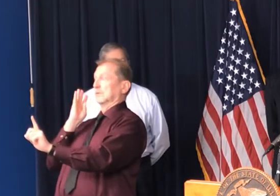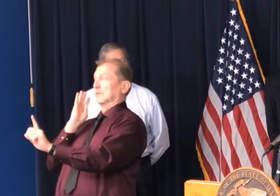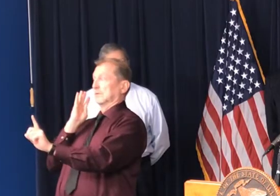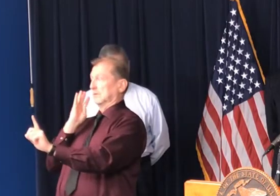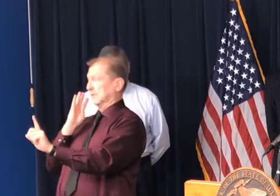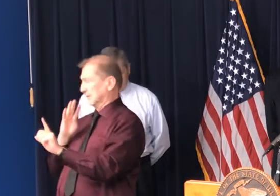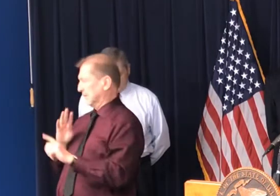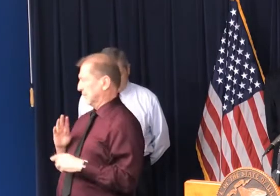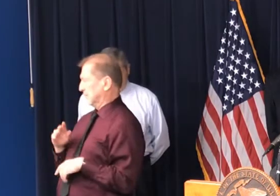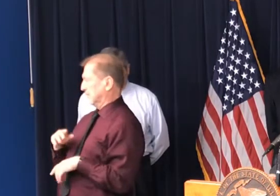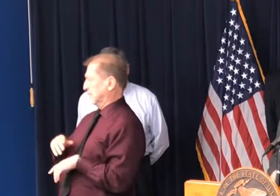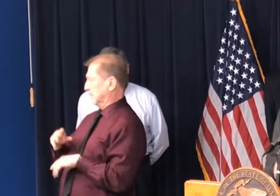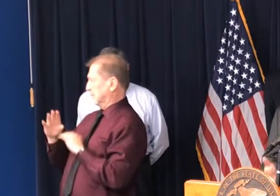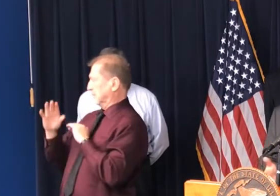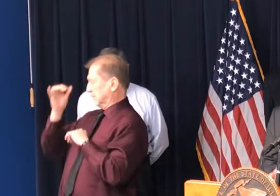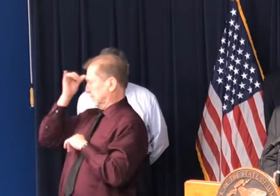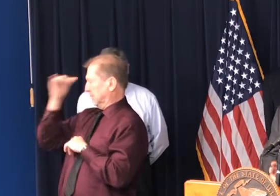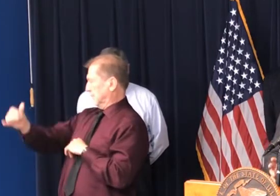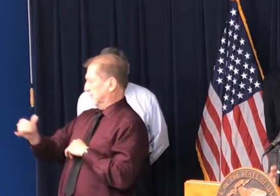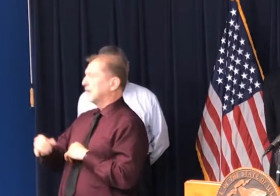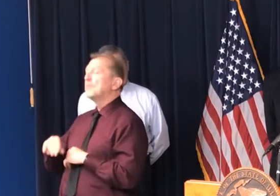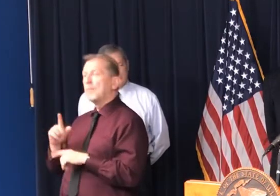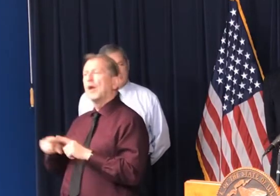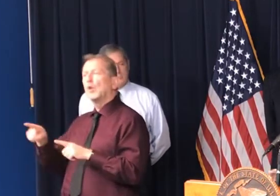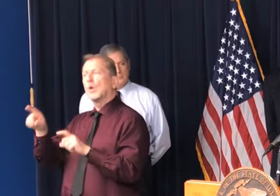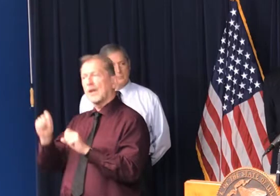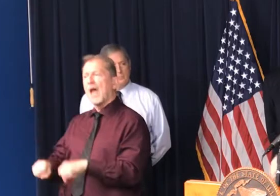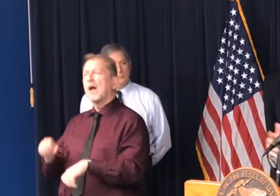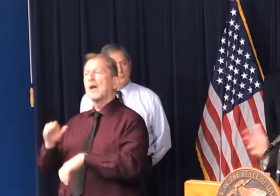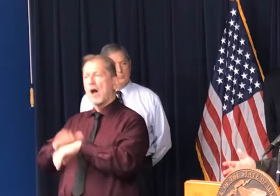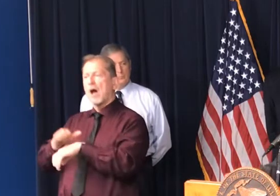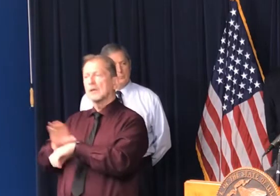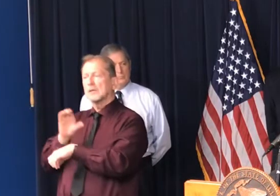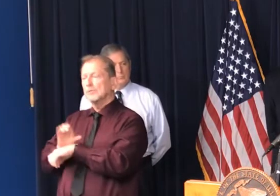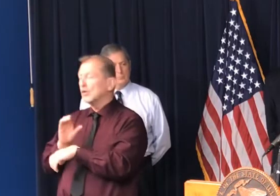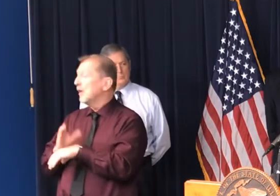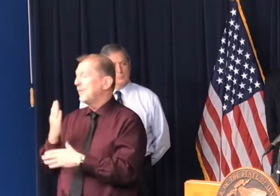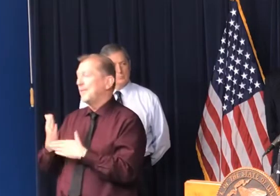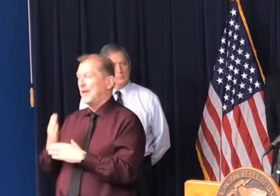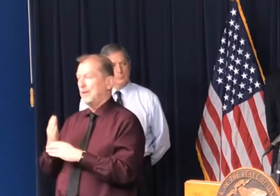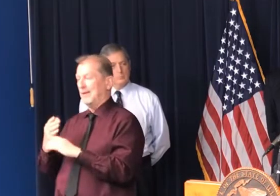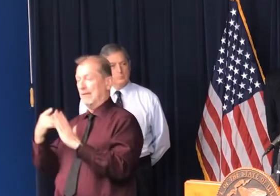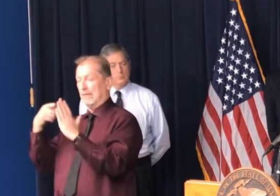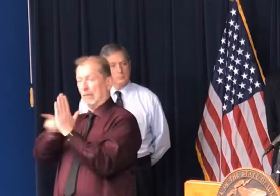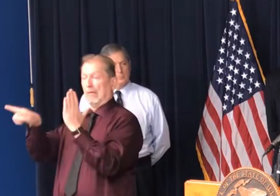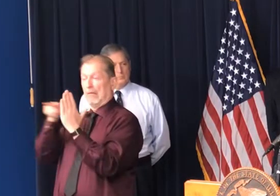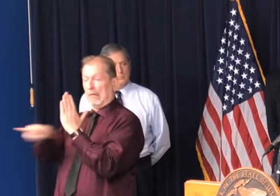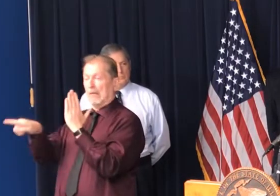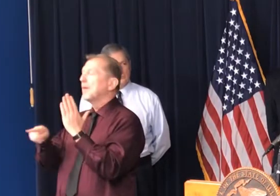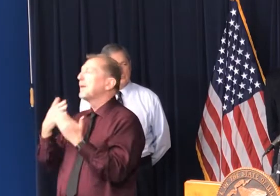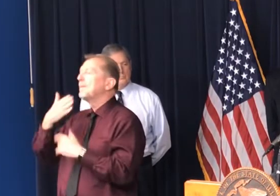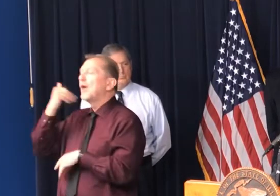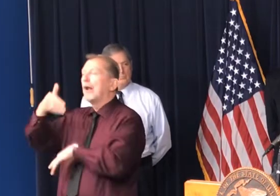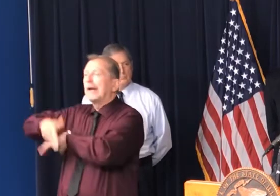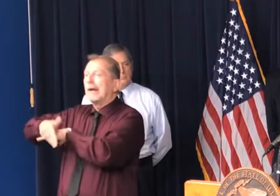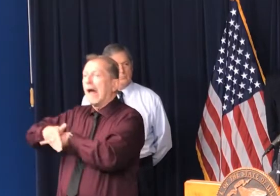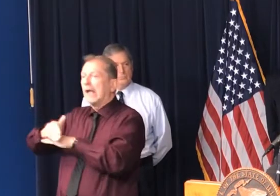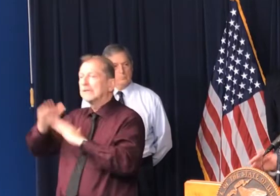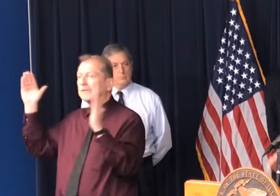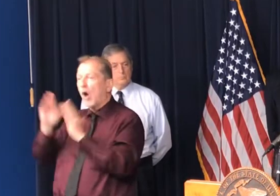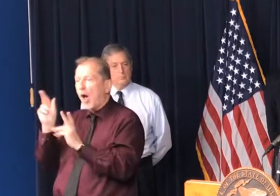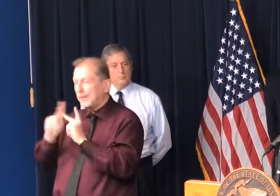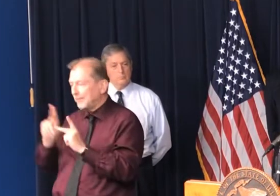online any time of day or night. And so I would suggest to people that perhaps finding off hours to go online to make that